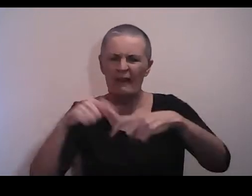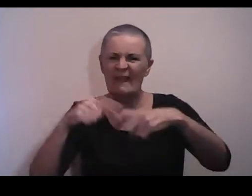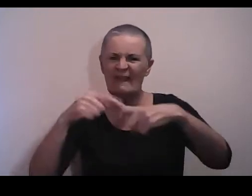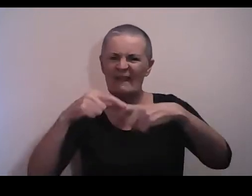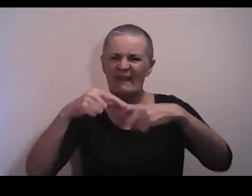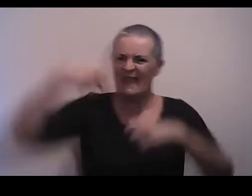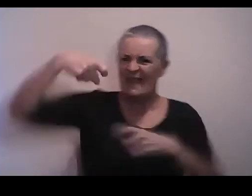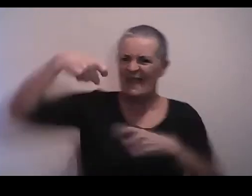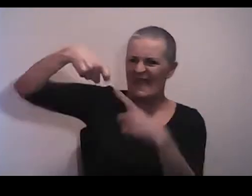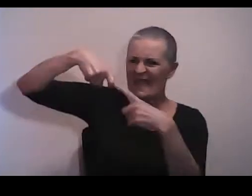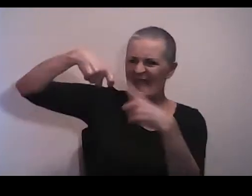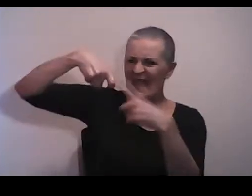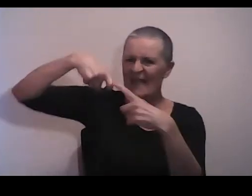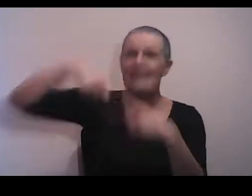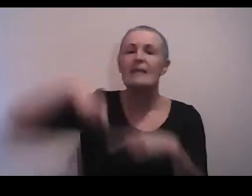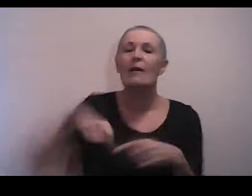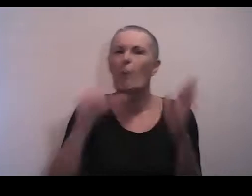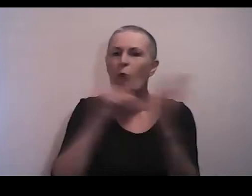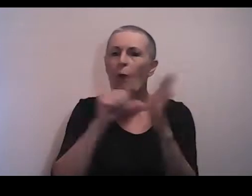Sorry, excuse me, one moment.